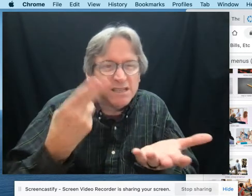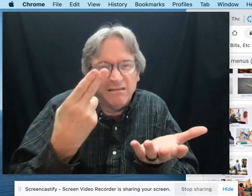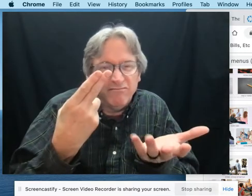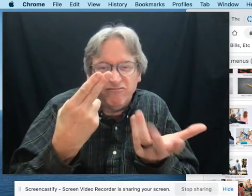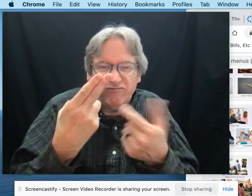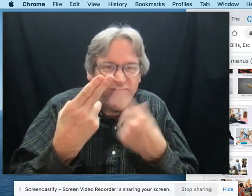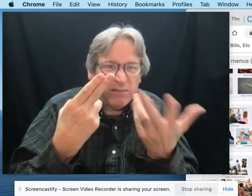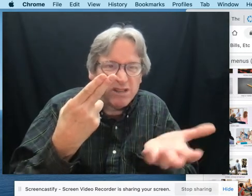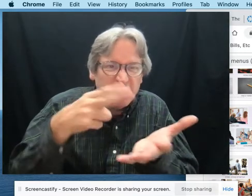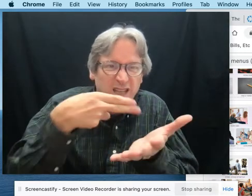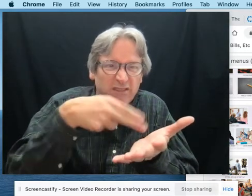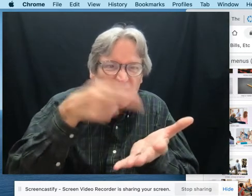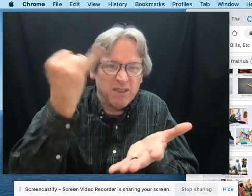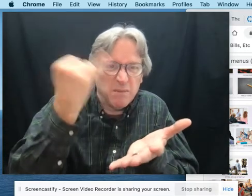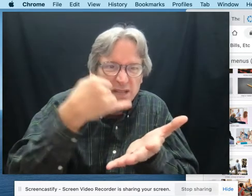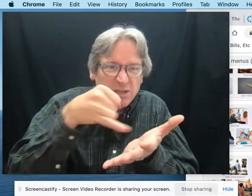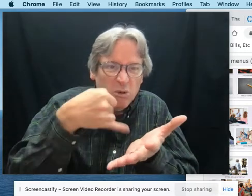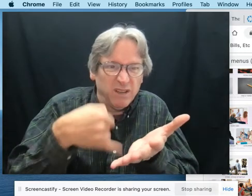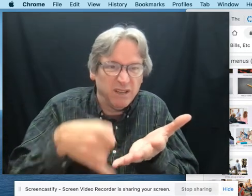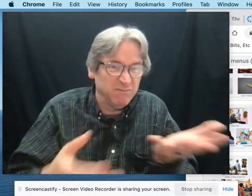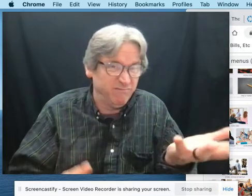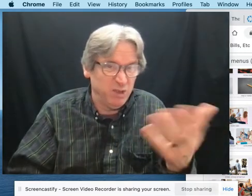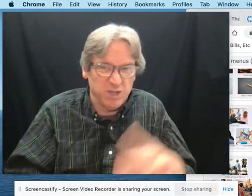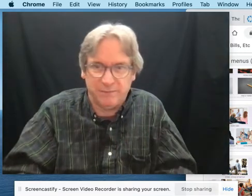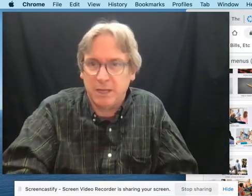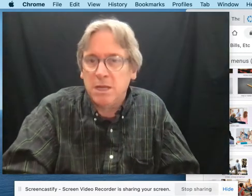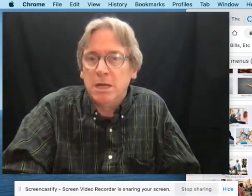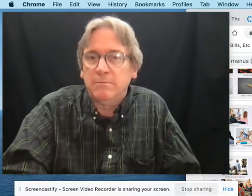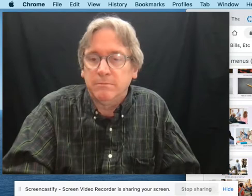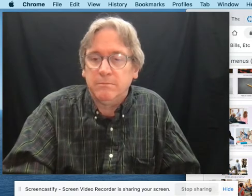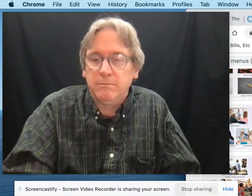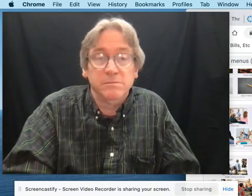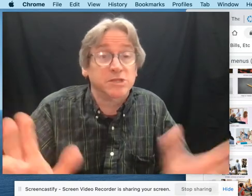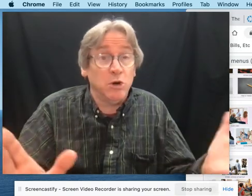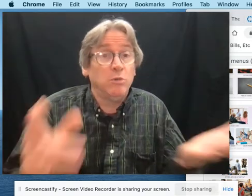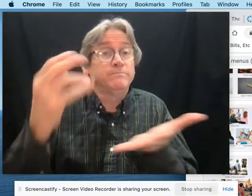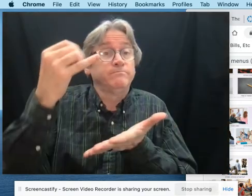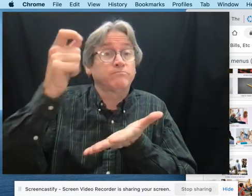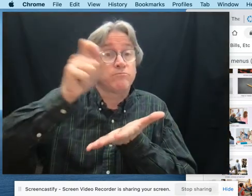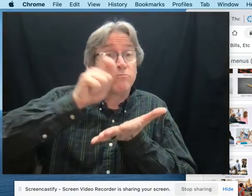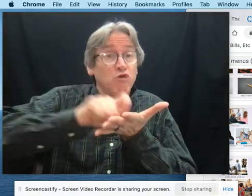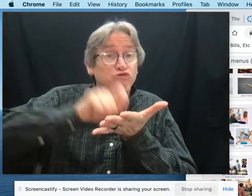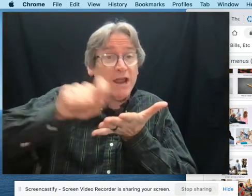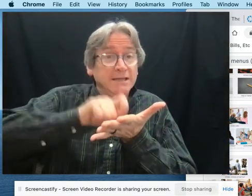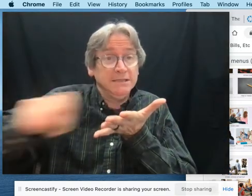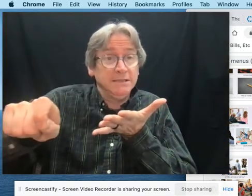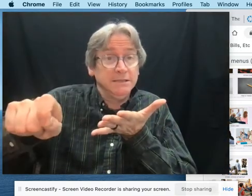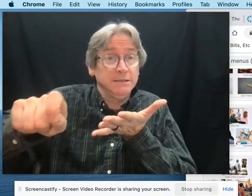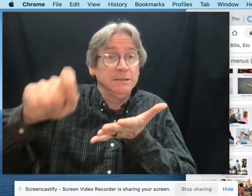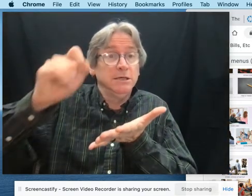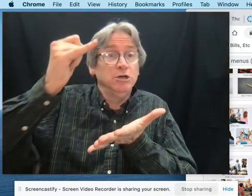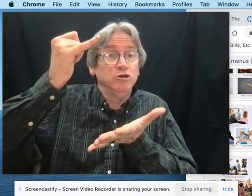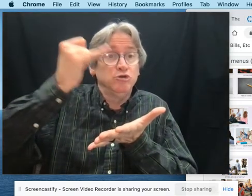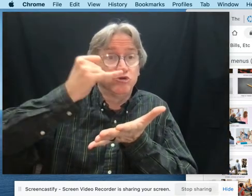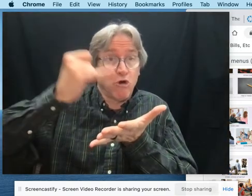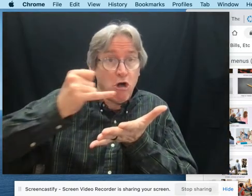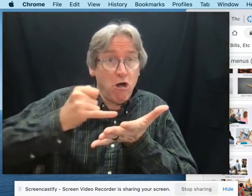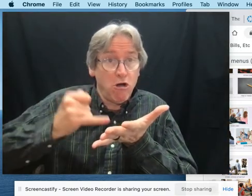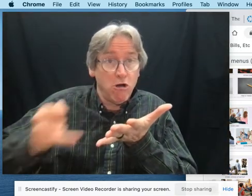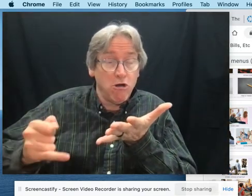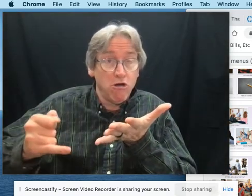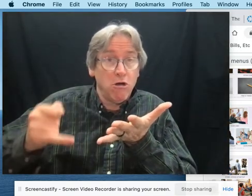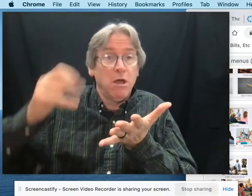Because paintbrush is a little thicker than a pencil, hopefully, usually. So write,